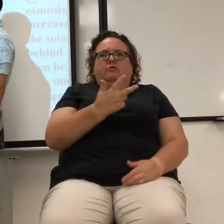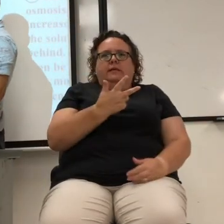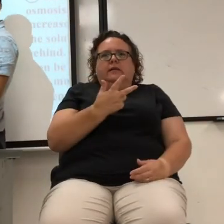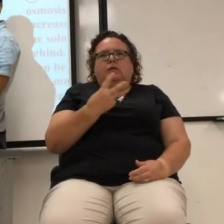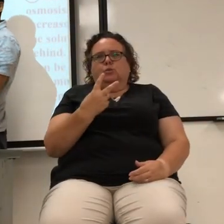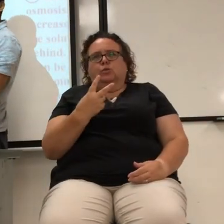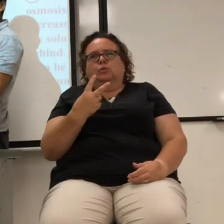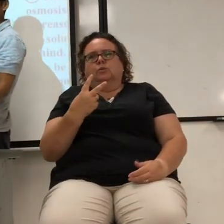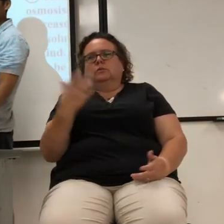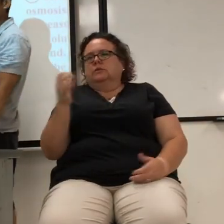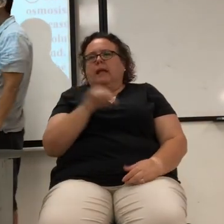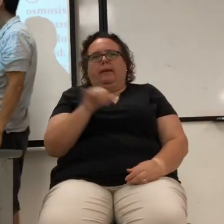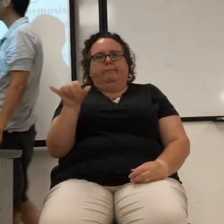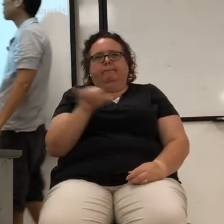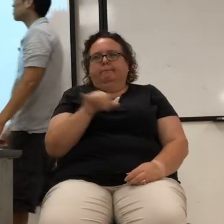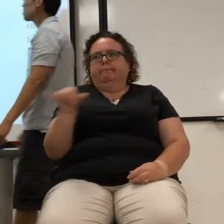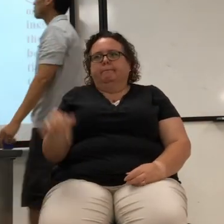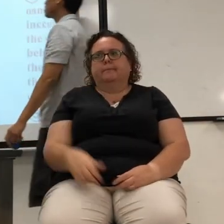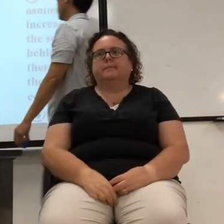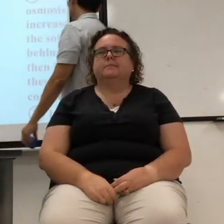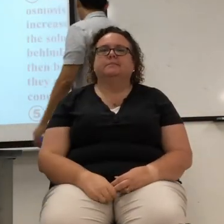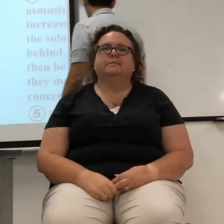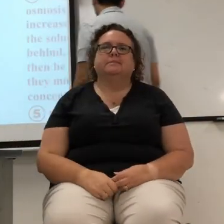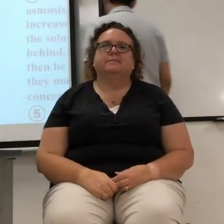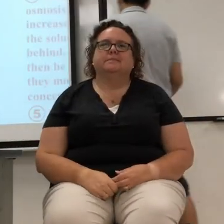3, 2, same thing.